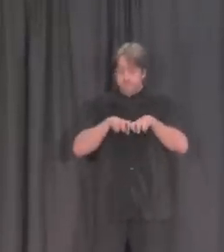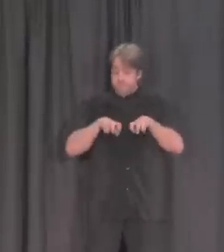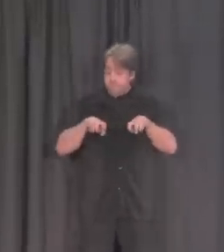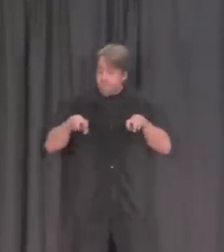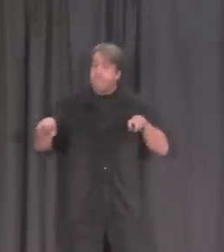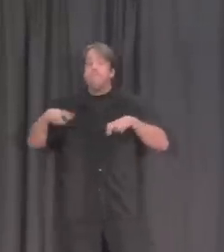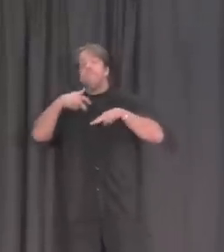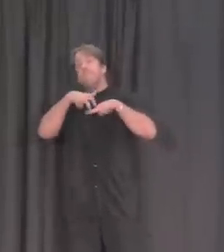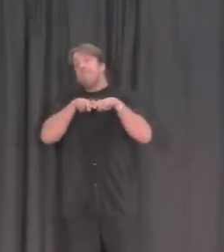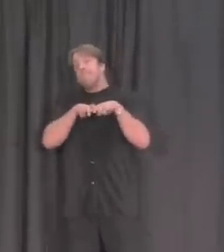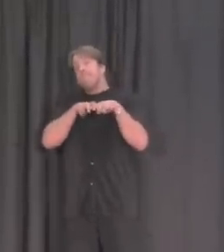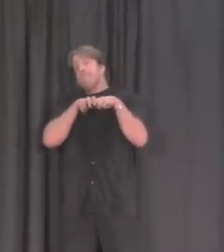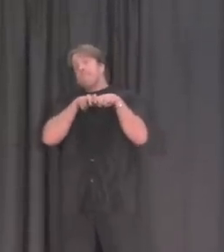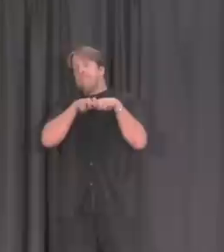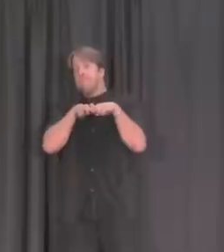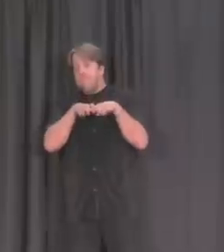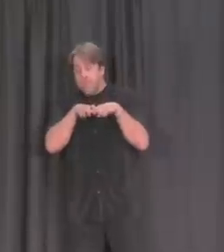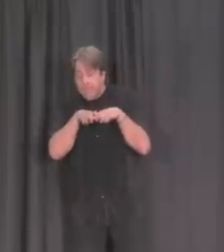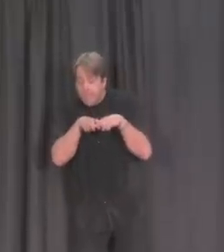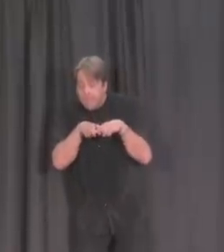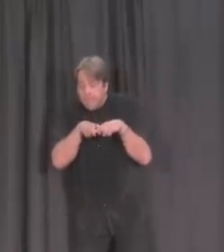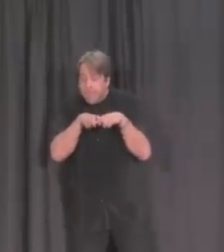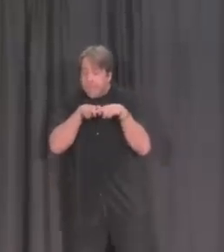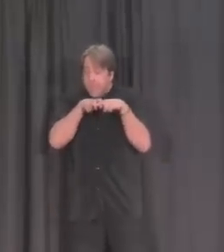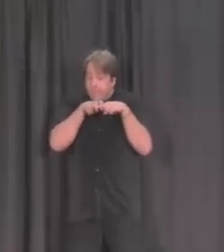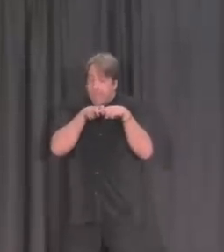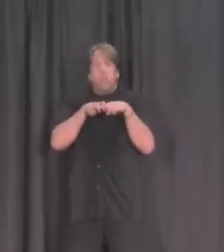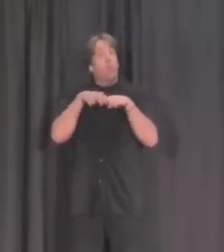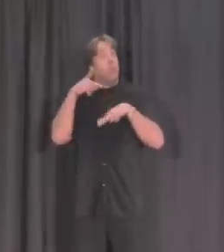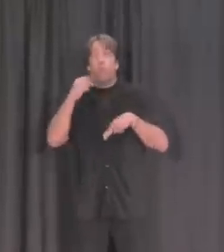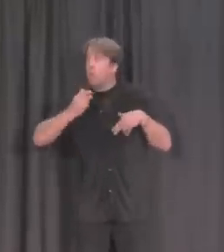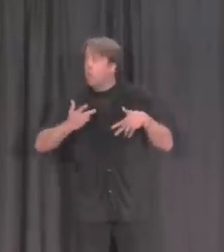I would sit in the back of the congregation,